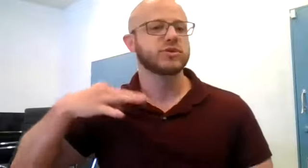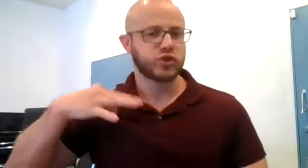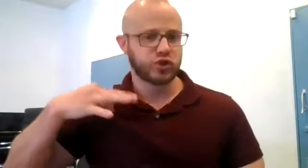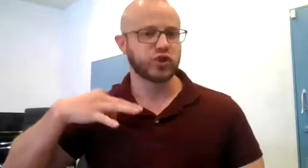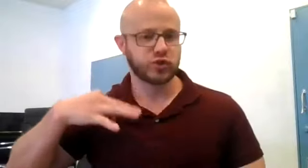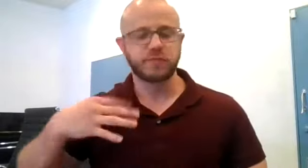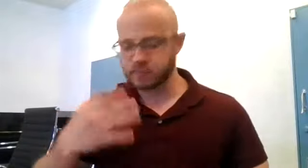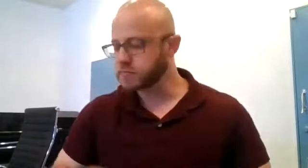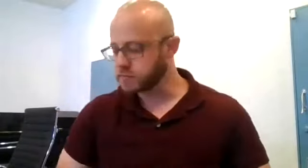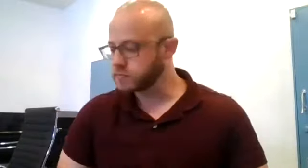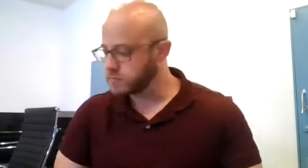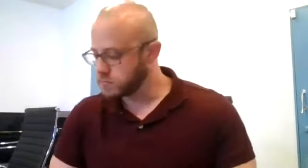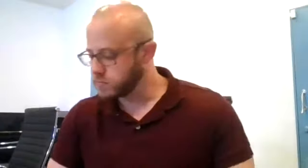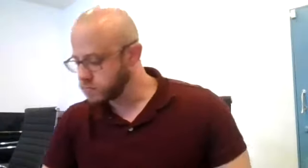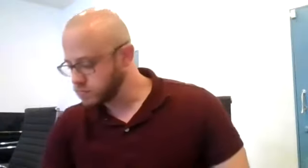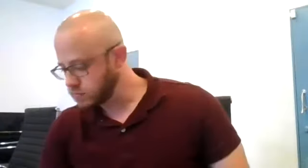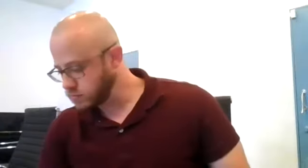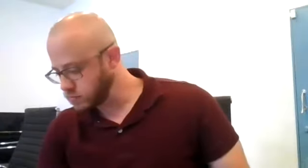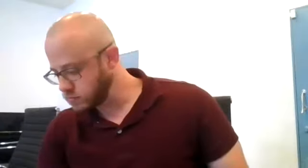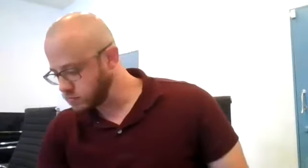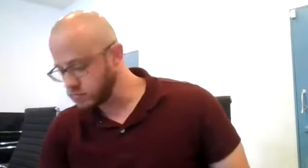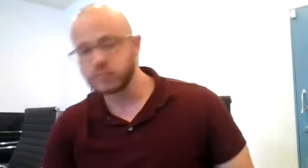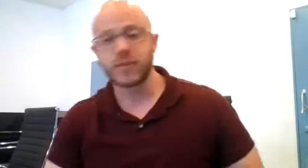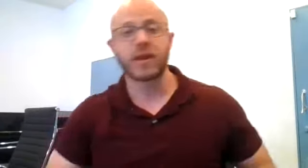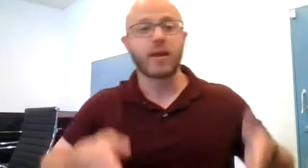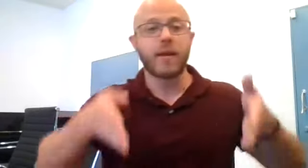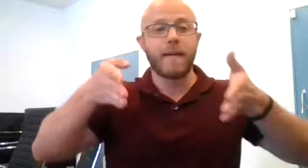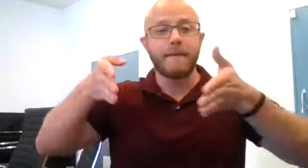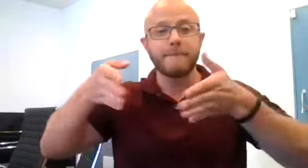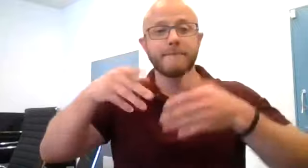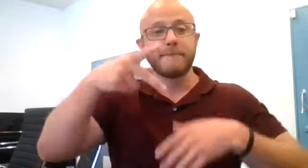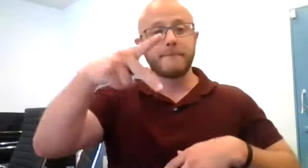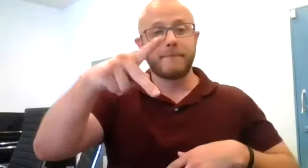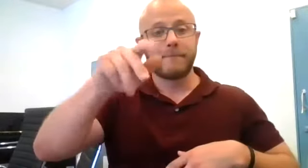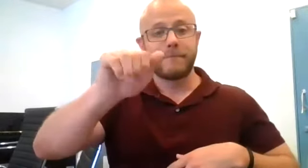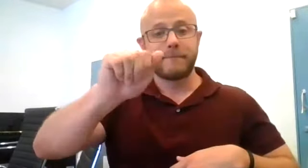Volunteer. One is tapping at the chest, the other is pulling the material.